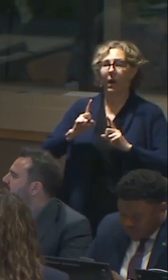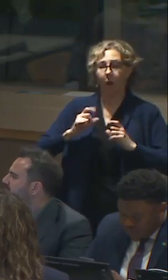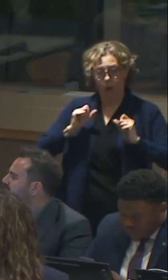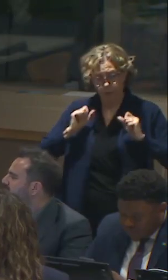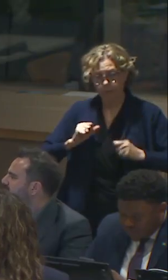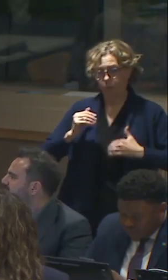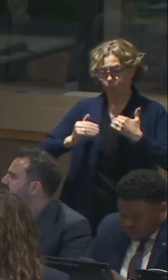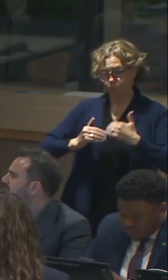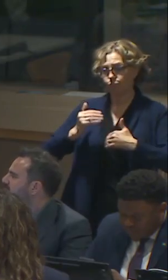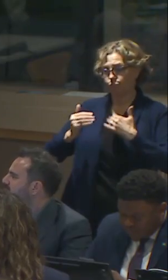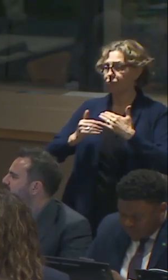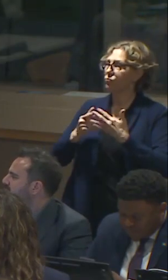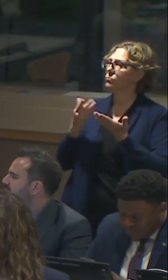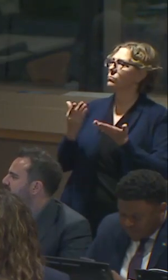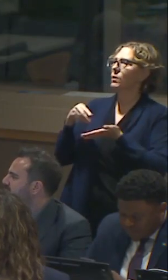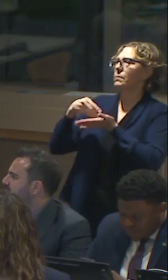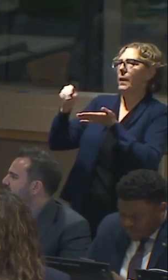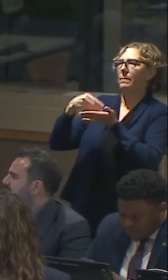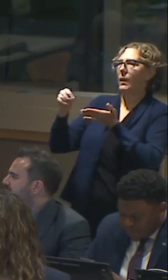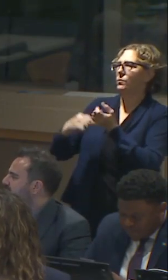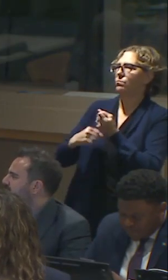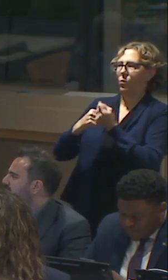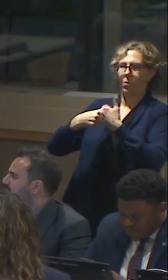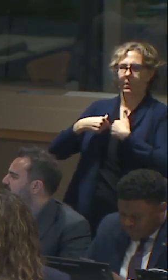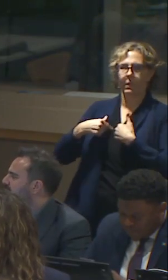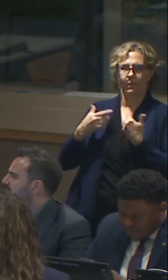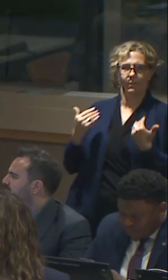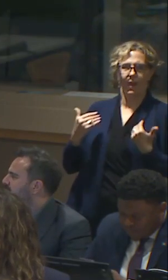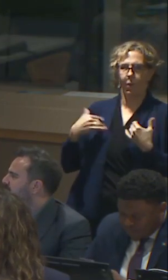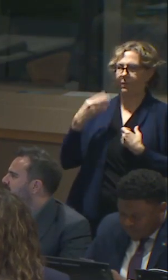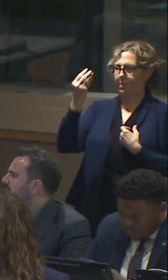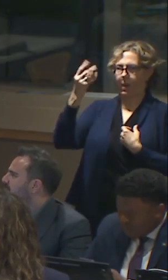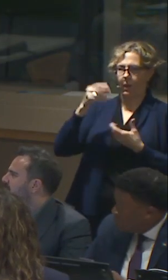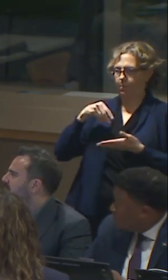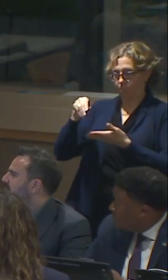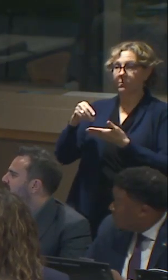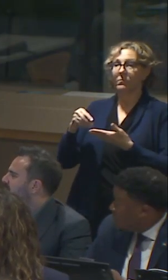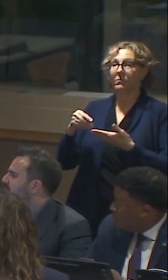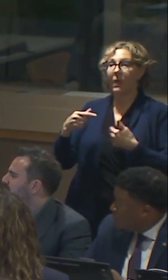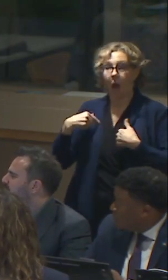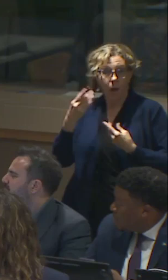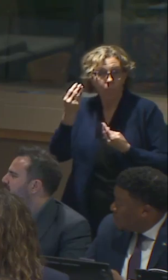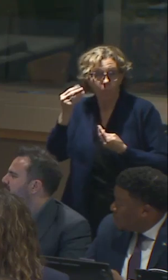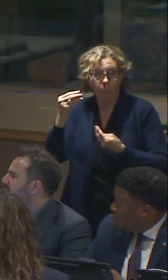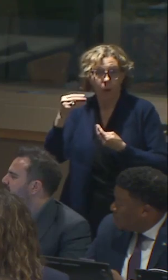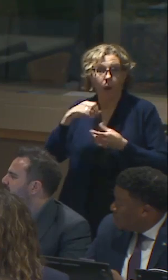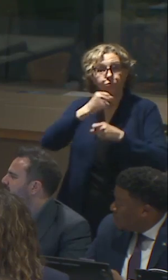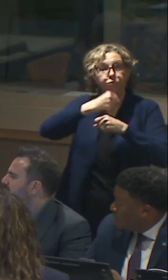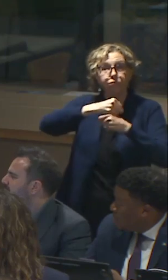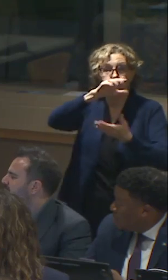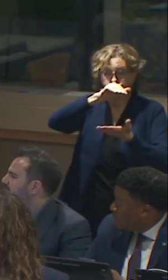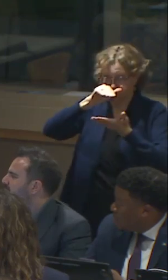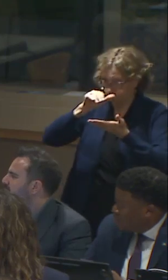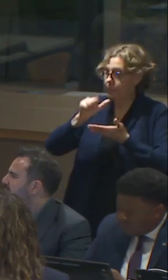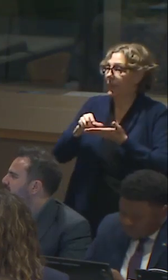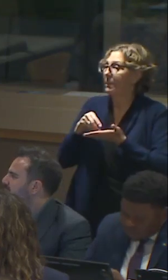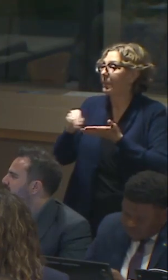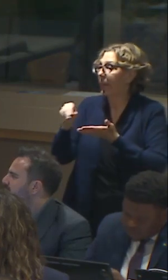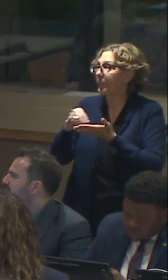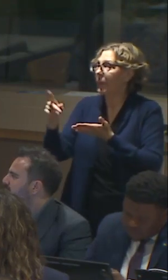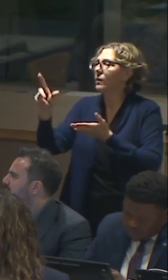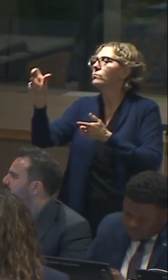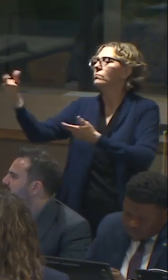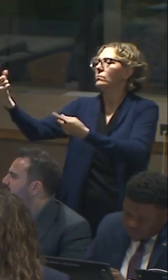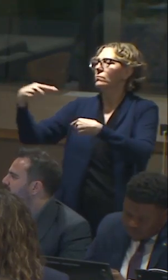pay for the supports I needed. I'm making enough to hire a housekeeper every 6 months to do the EF things I don't have the space